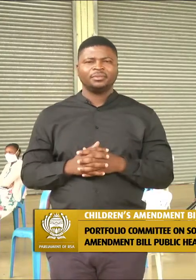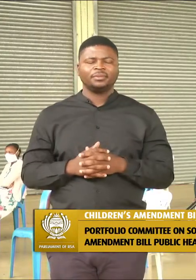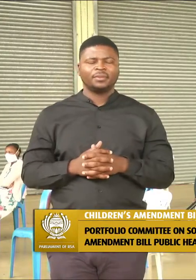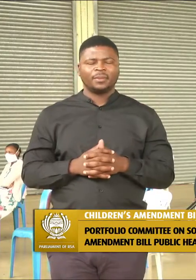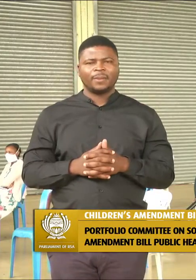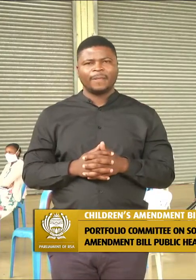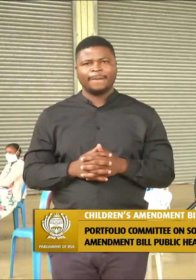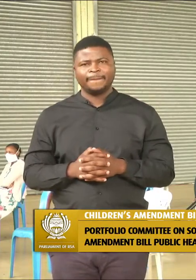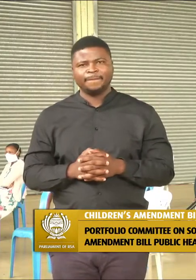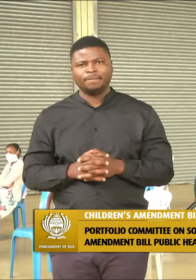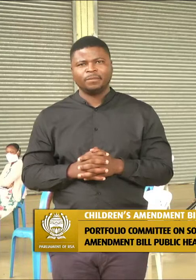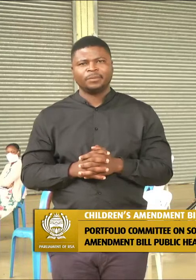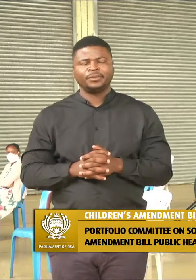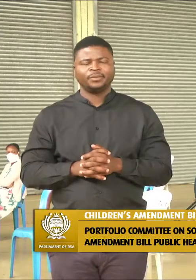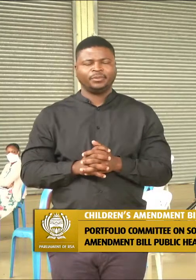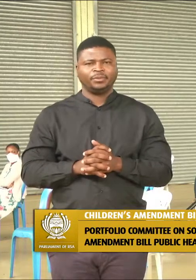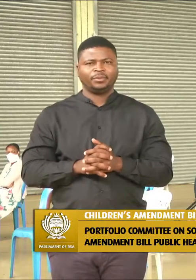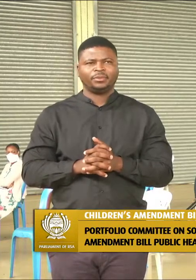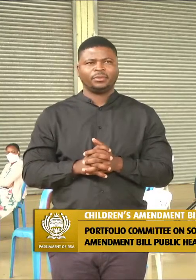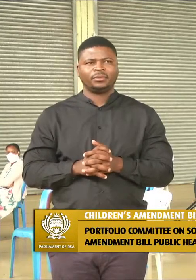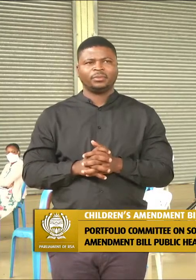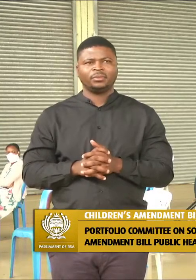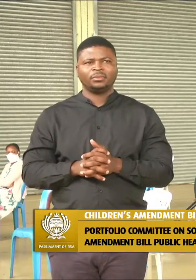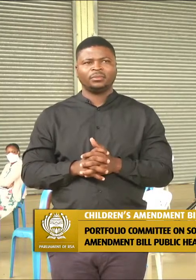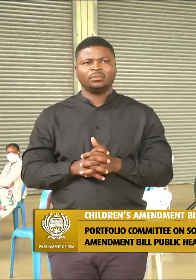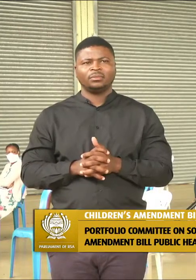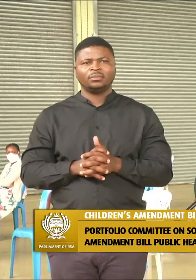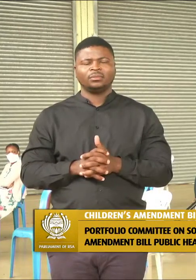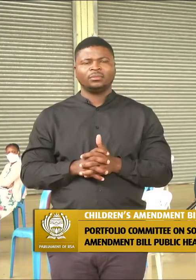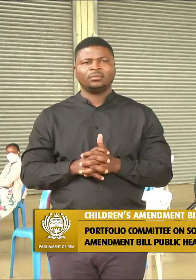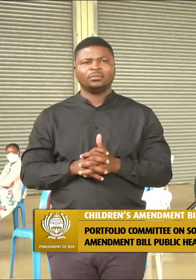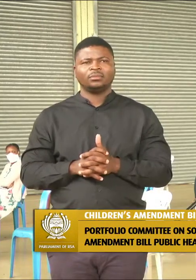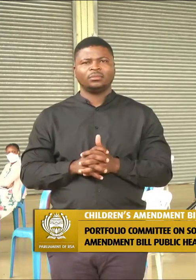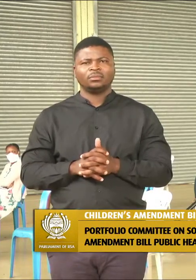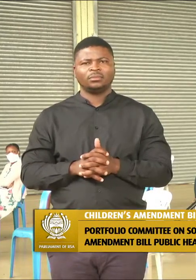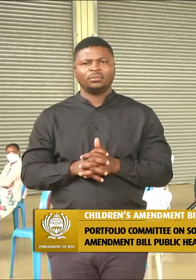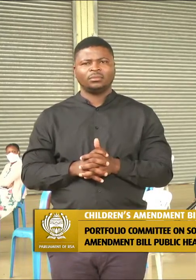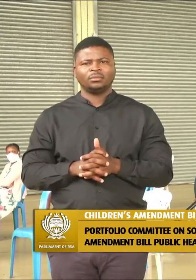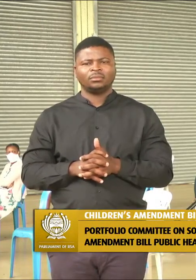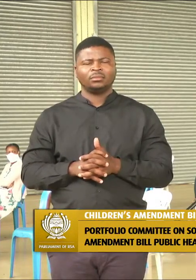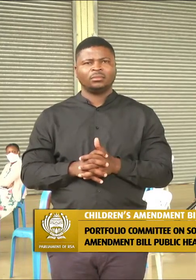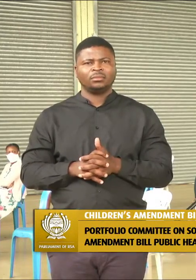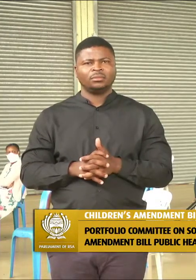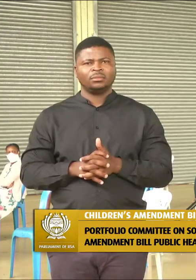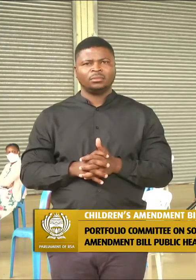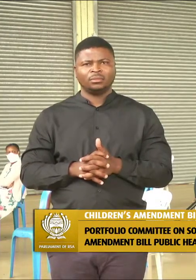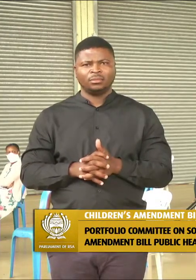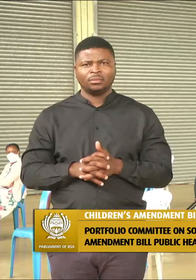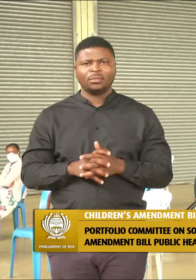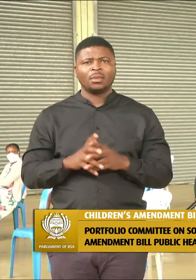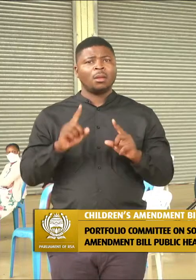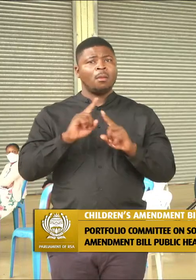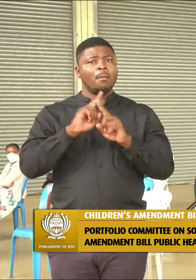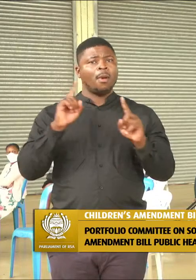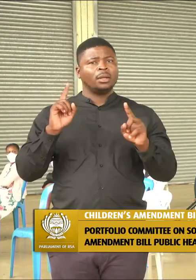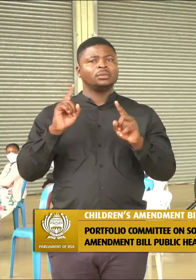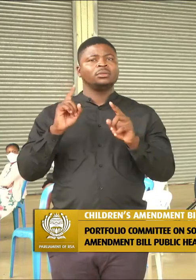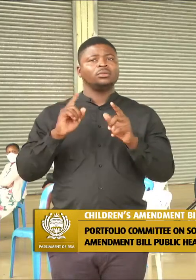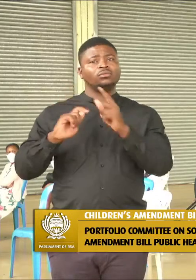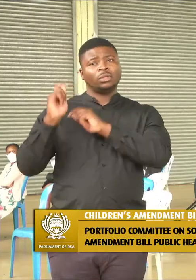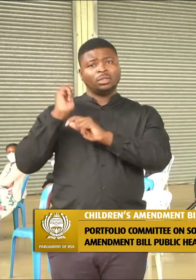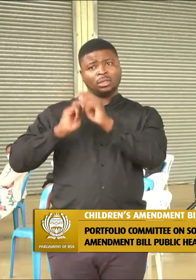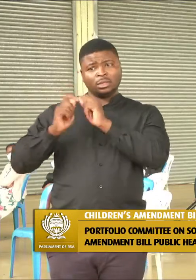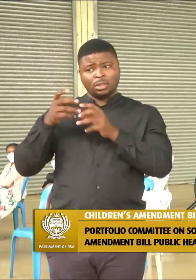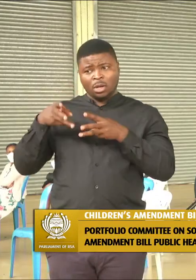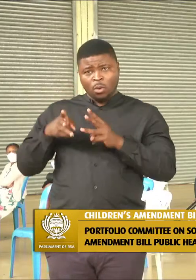ithe ukushintsha kakhulu. Traditionally, it was seen that mothers are the